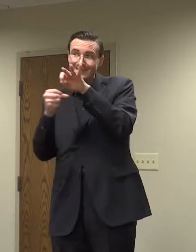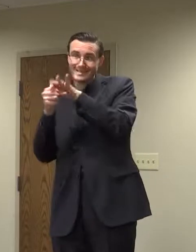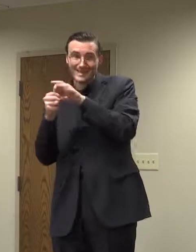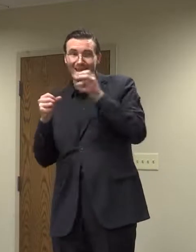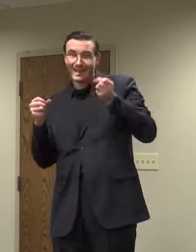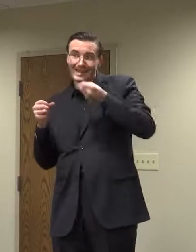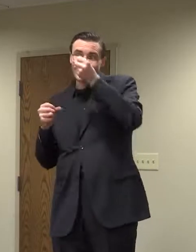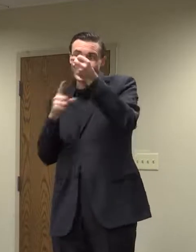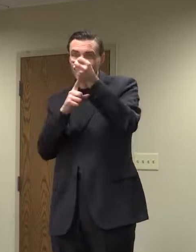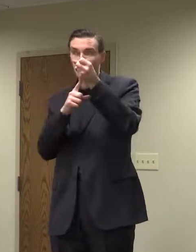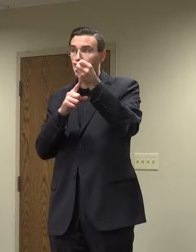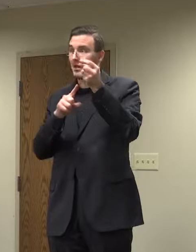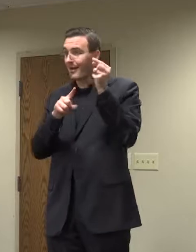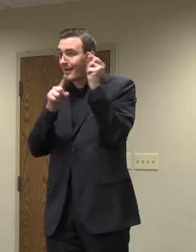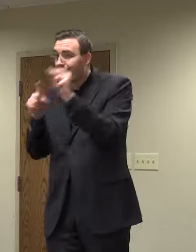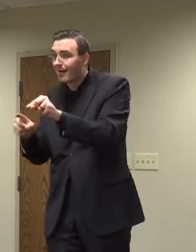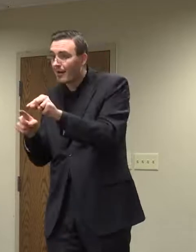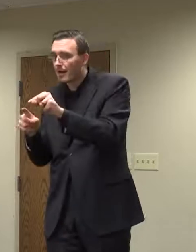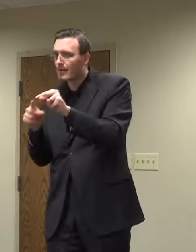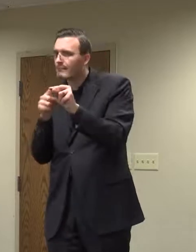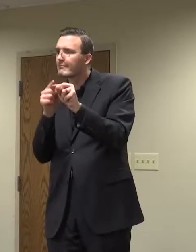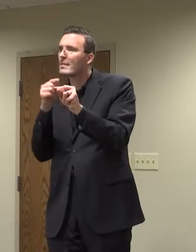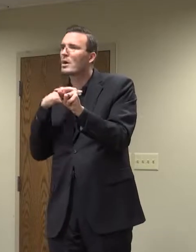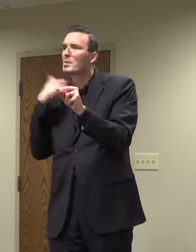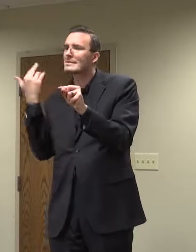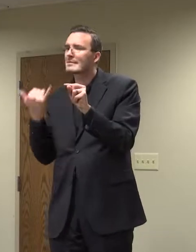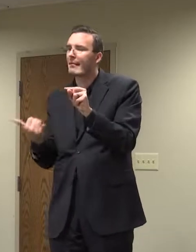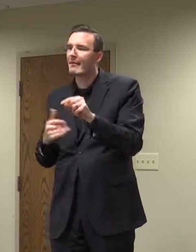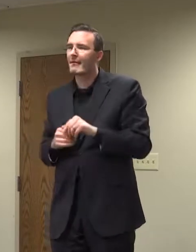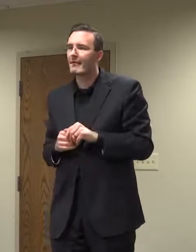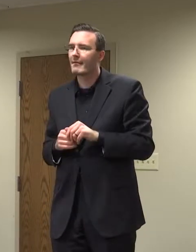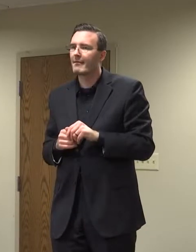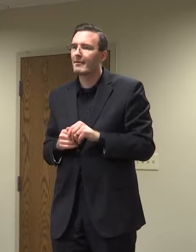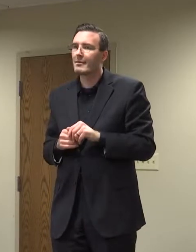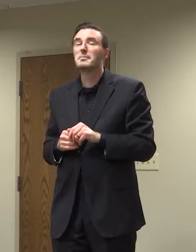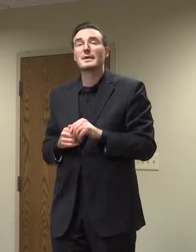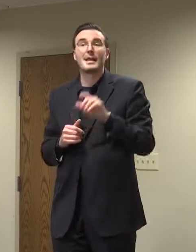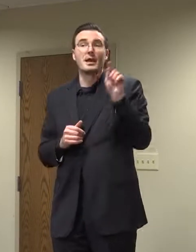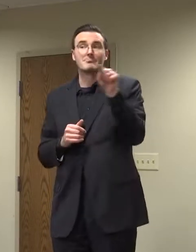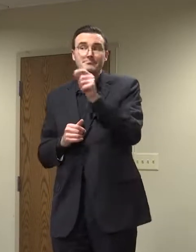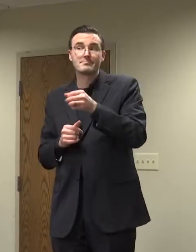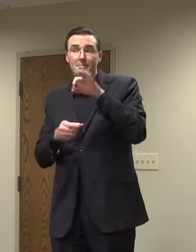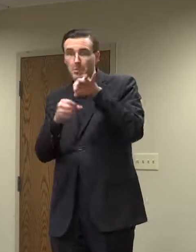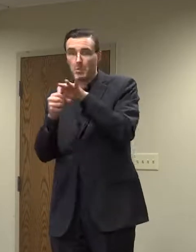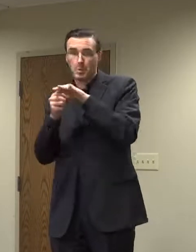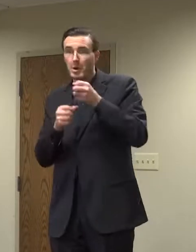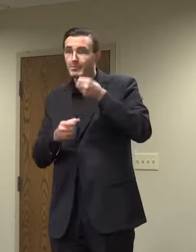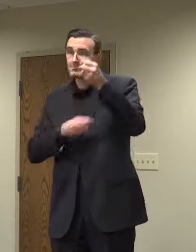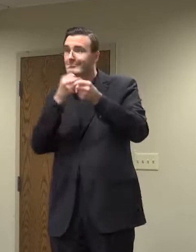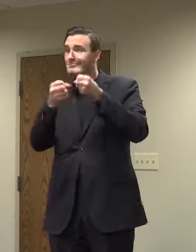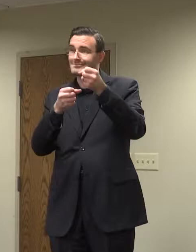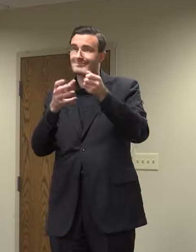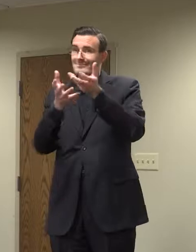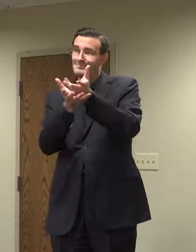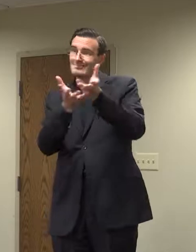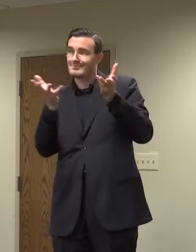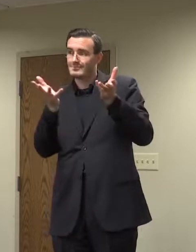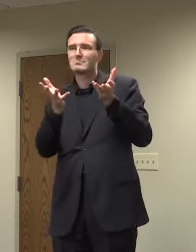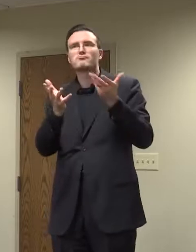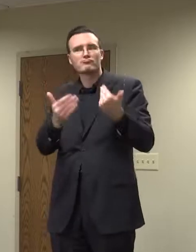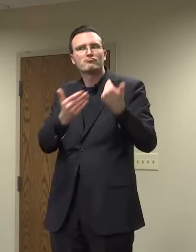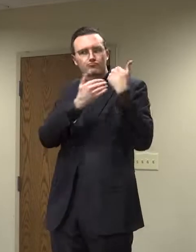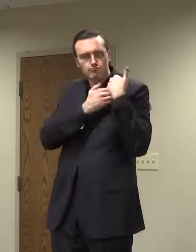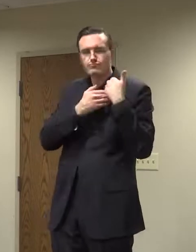those. And I come back to their critical infrastructure. They make sure that we are moving and operating as a community,